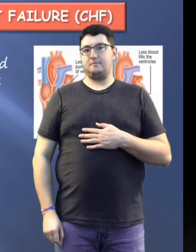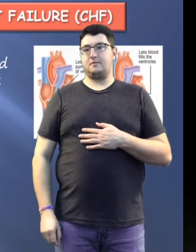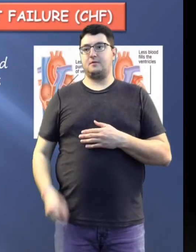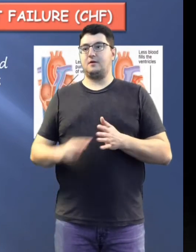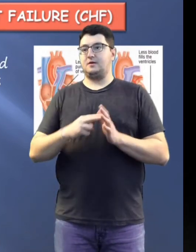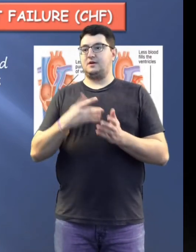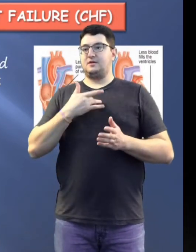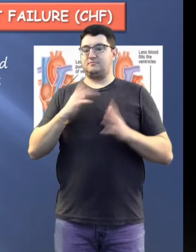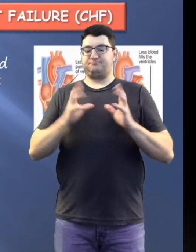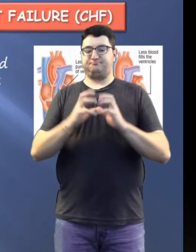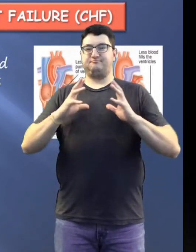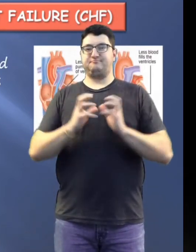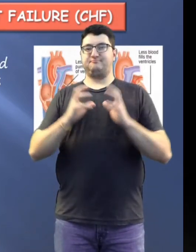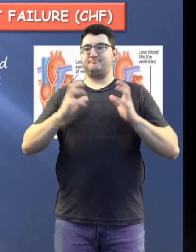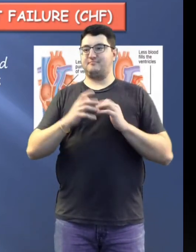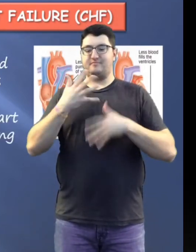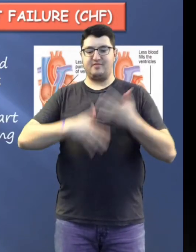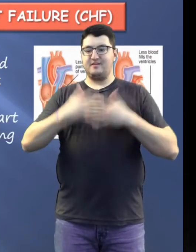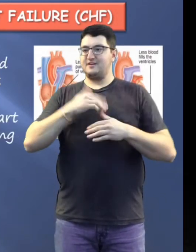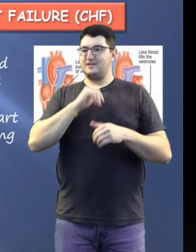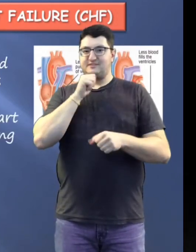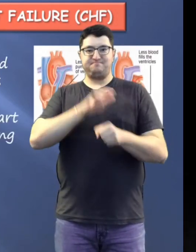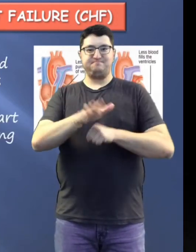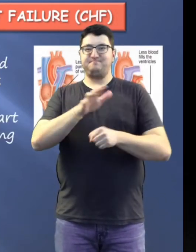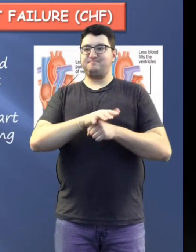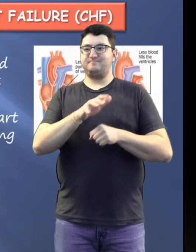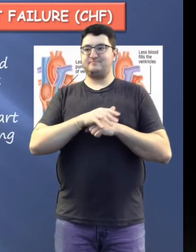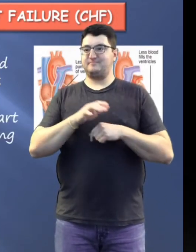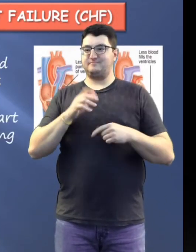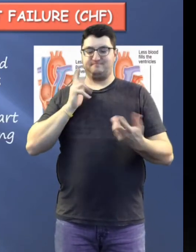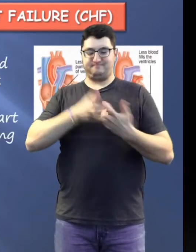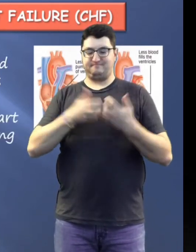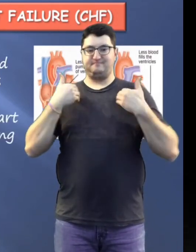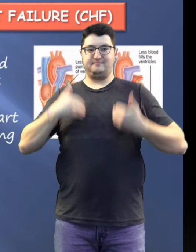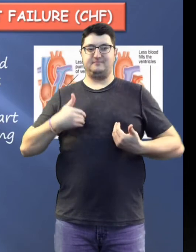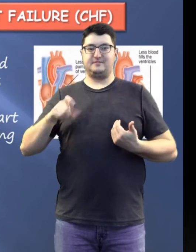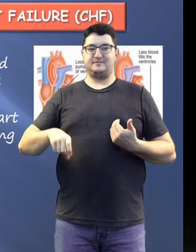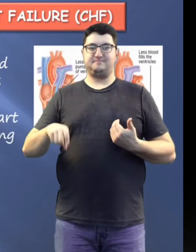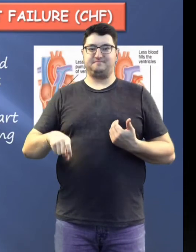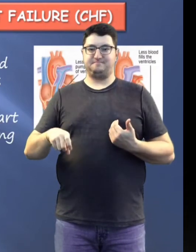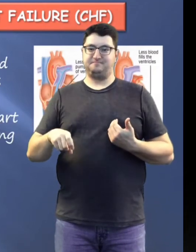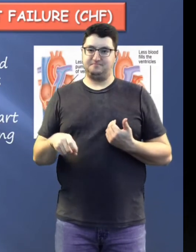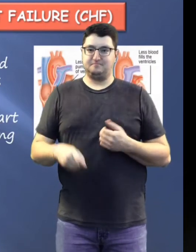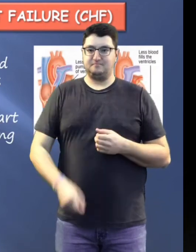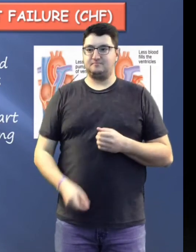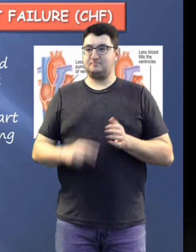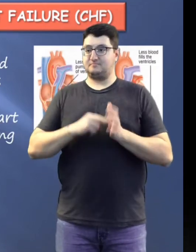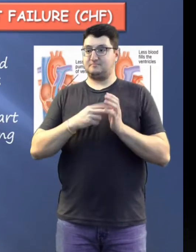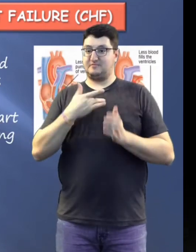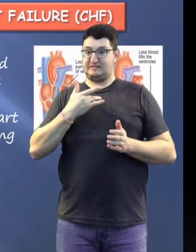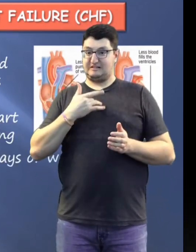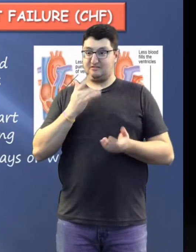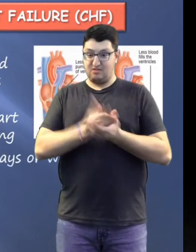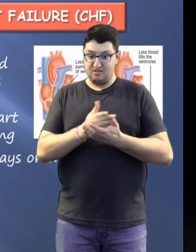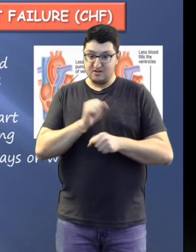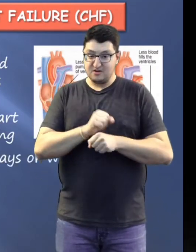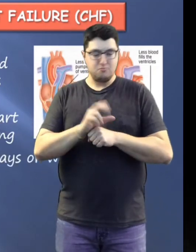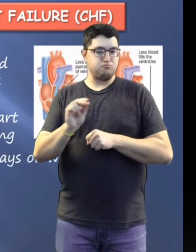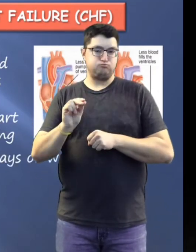needs. It does not mean that the heart has stopped working. Congestive heart failure can take several days or